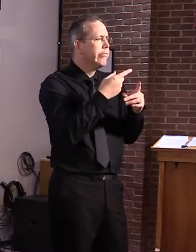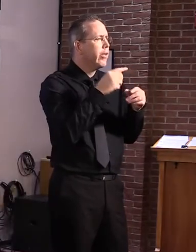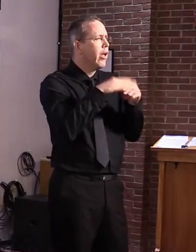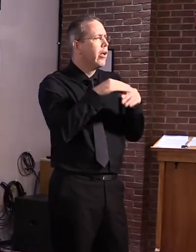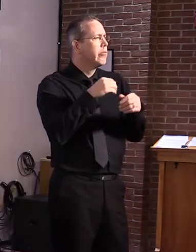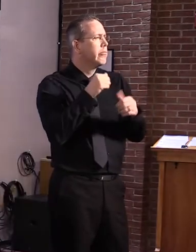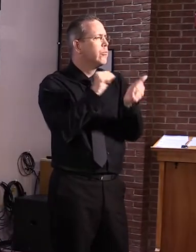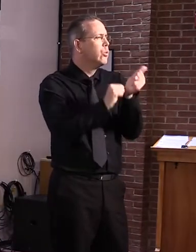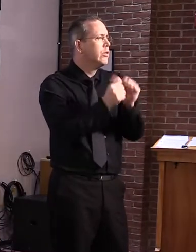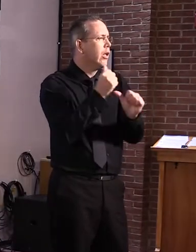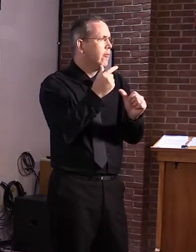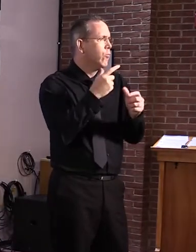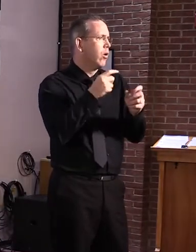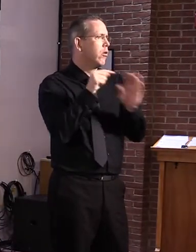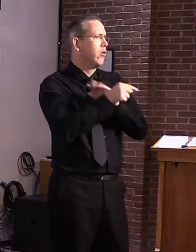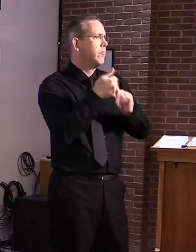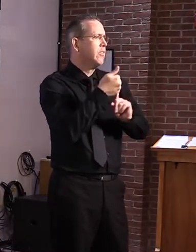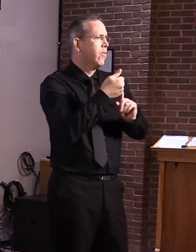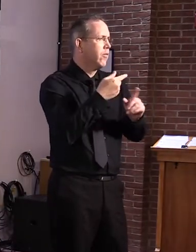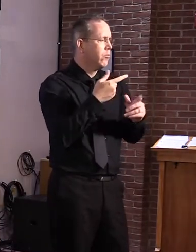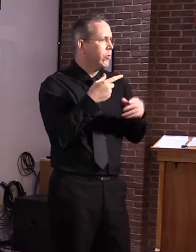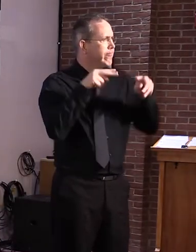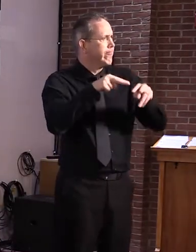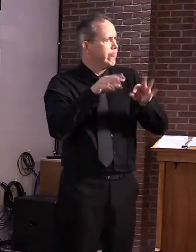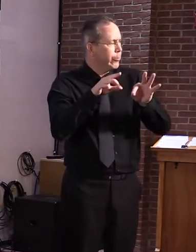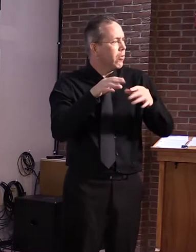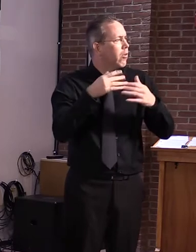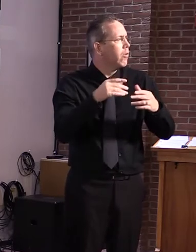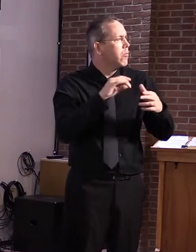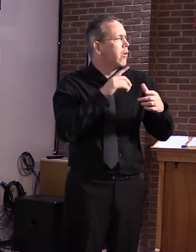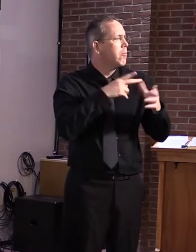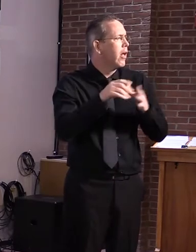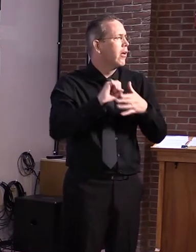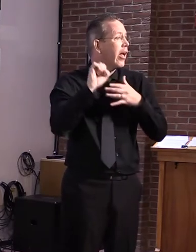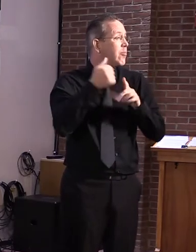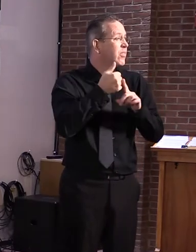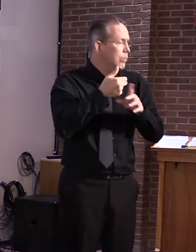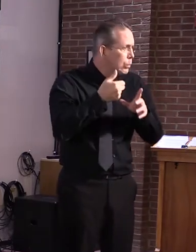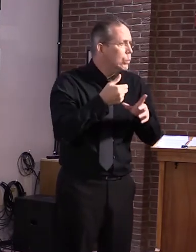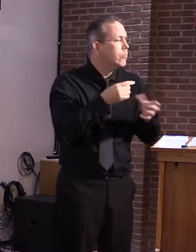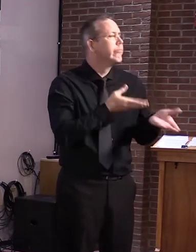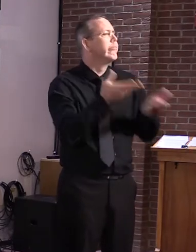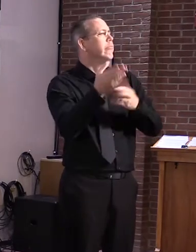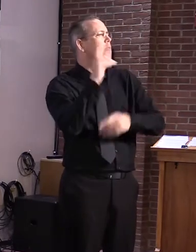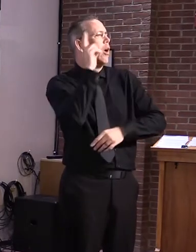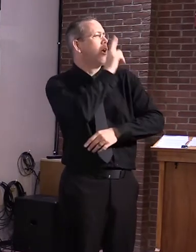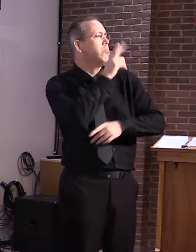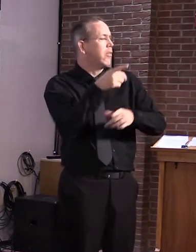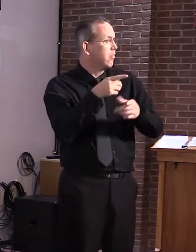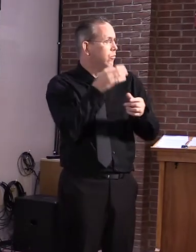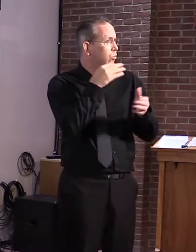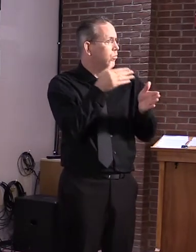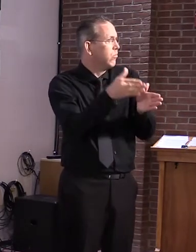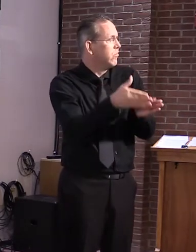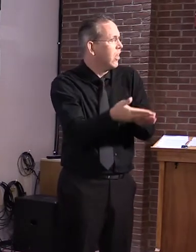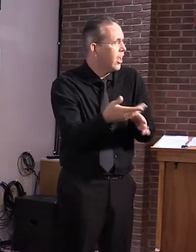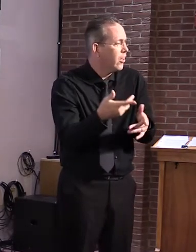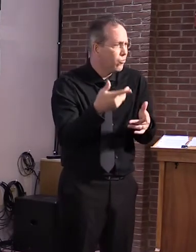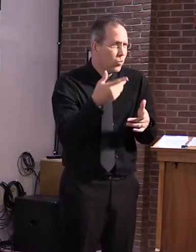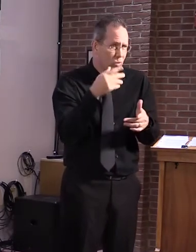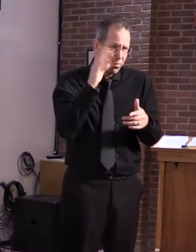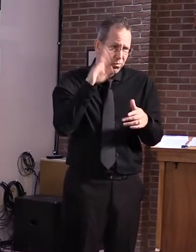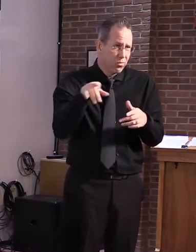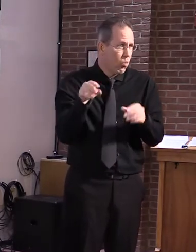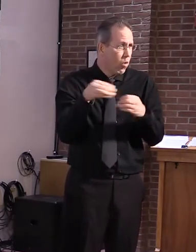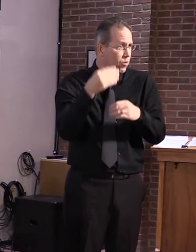Uh-huh. Steve, thank you very much for the question. What I've been told and informed is that